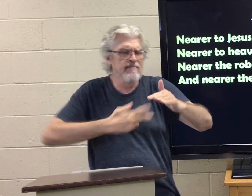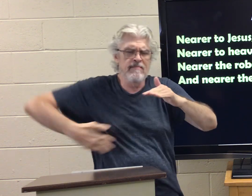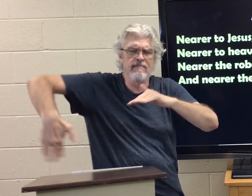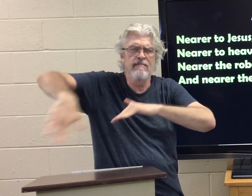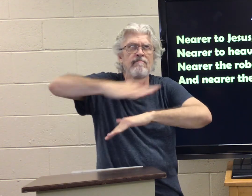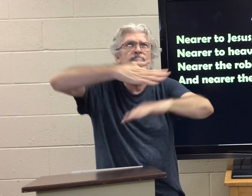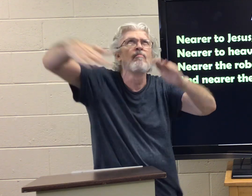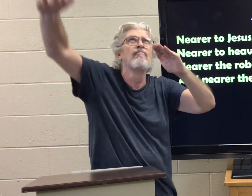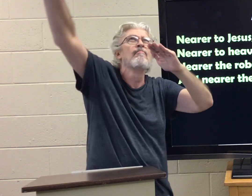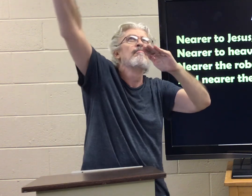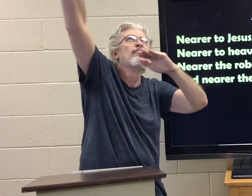kingdom above.